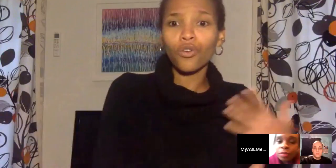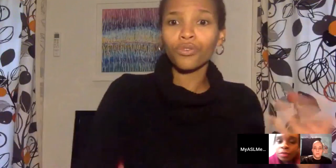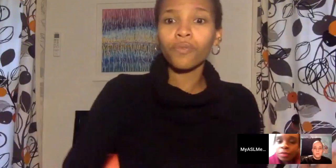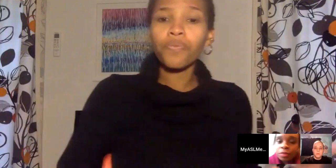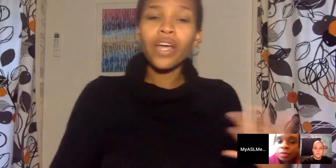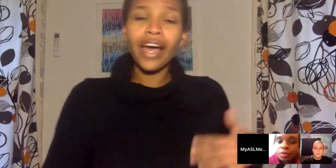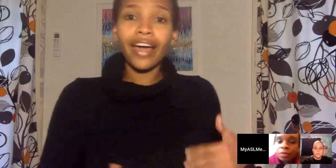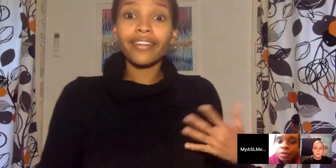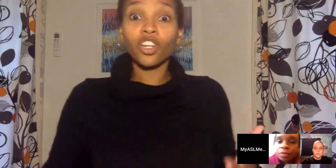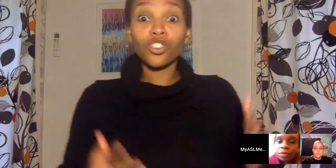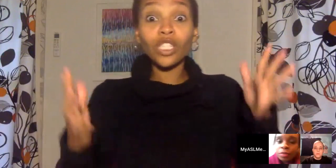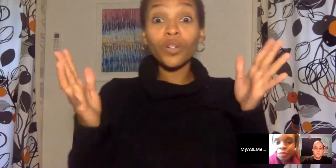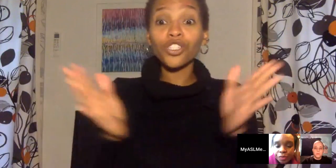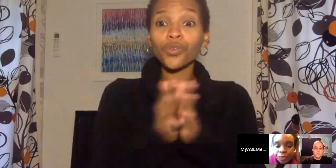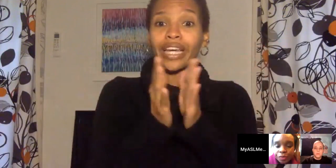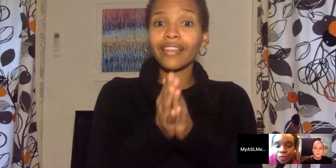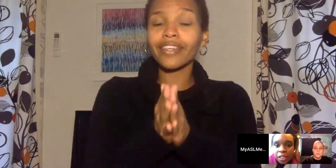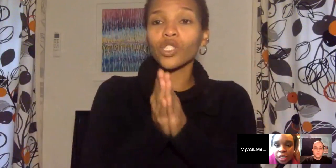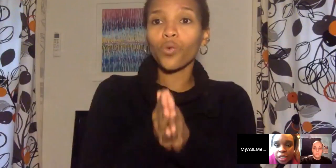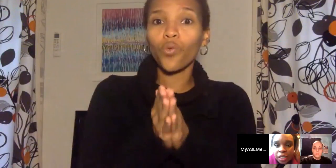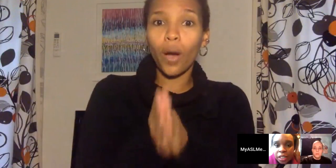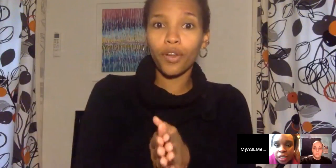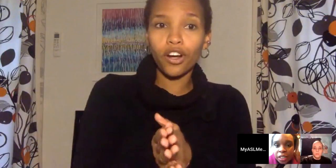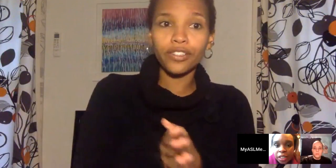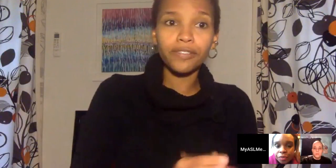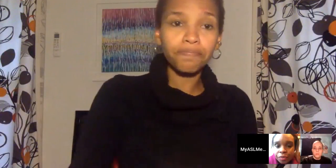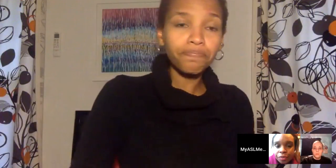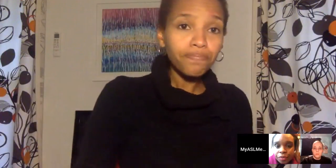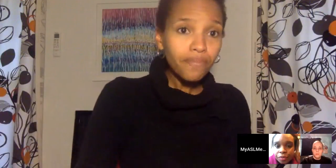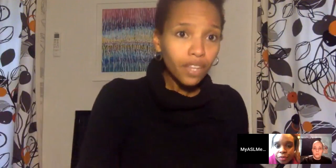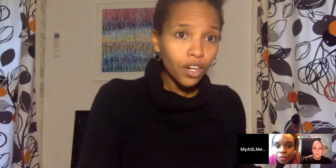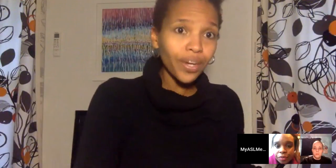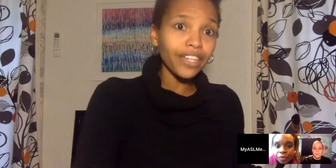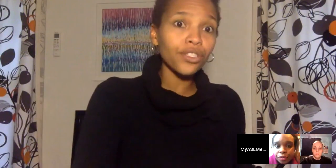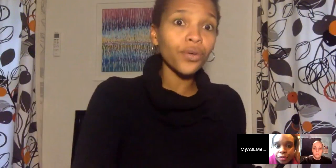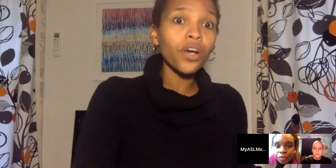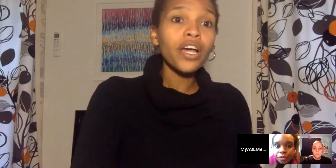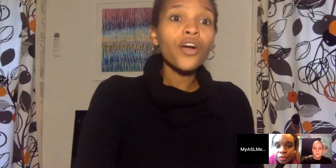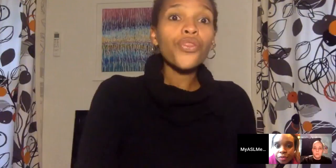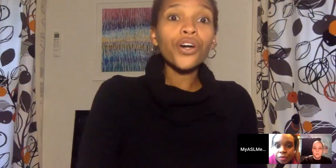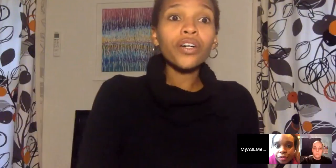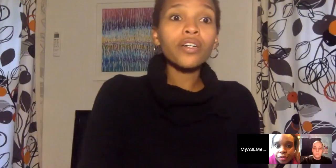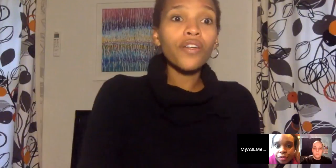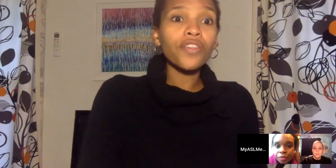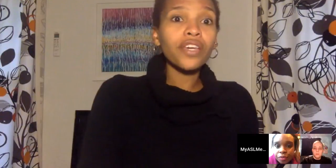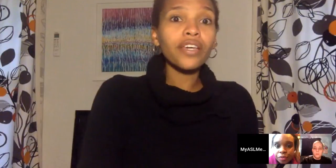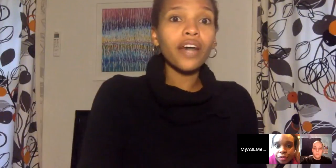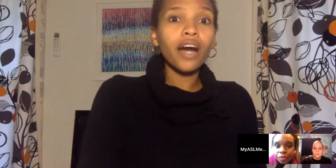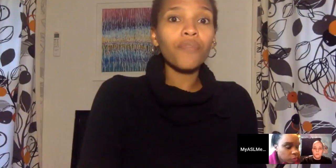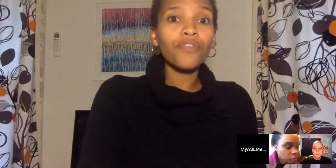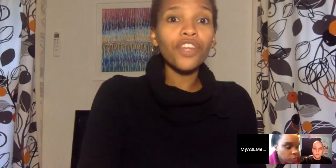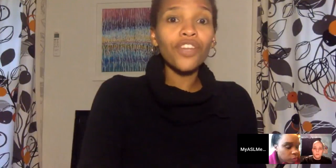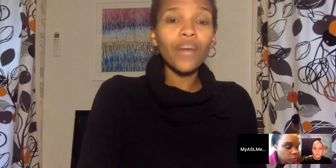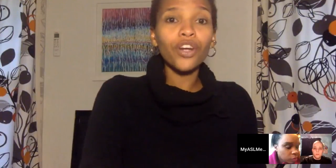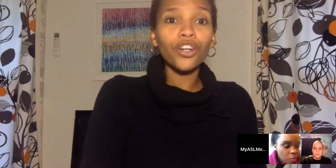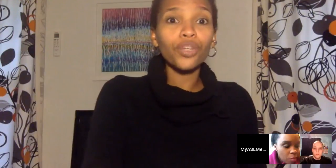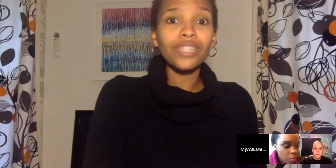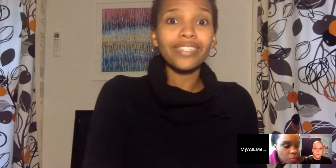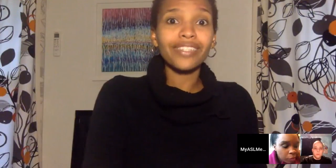own ASL. So that's what we do in these webinars. Okay, so the video that we are using